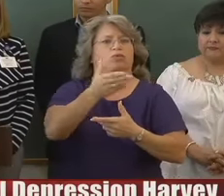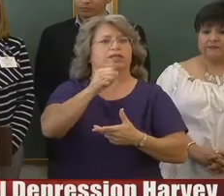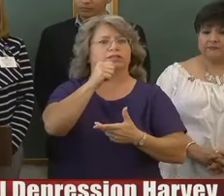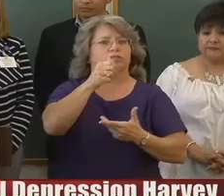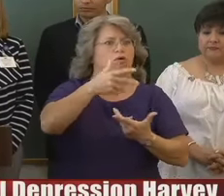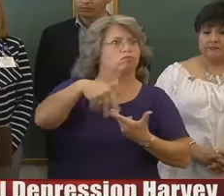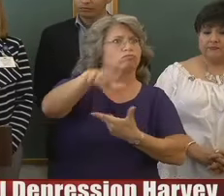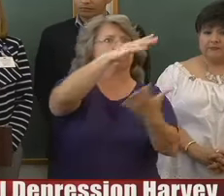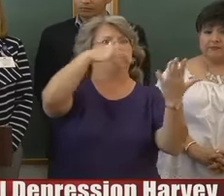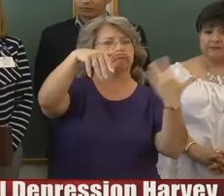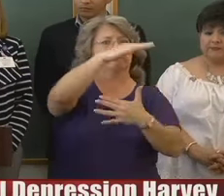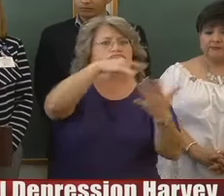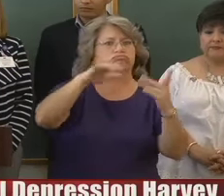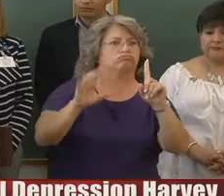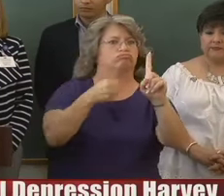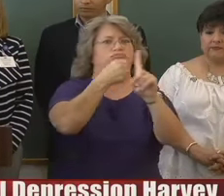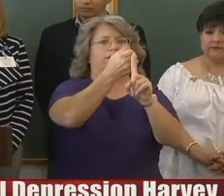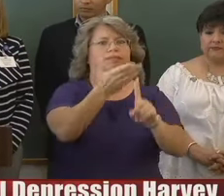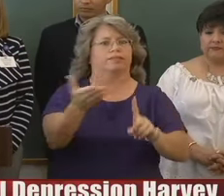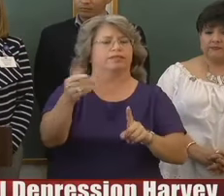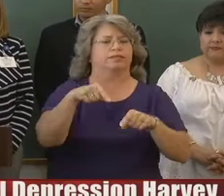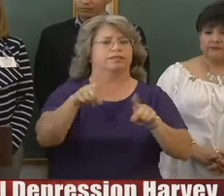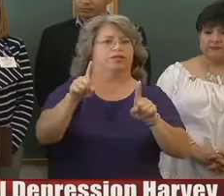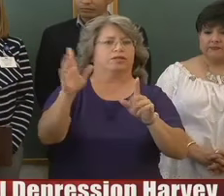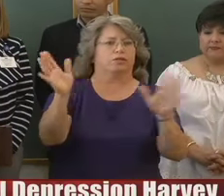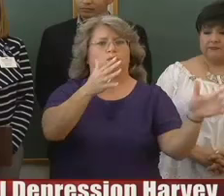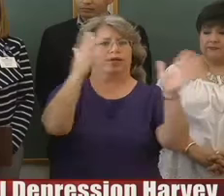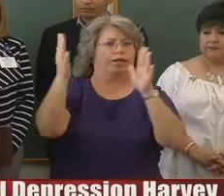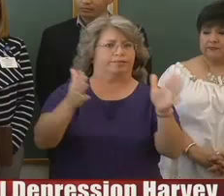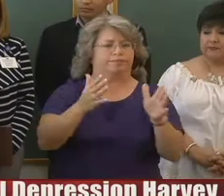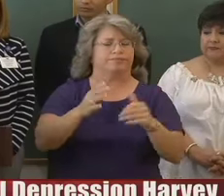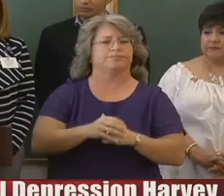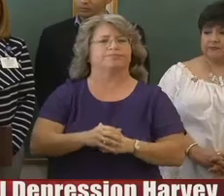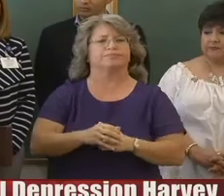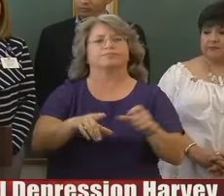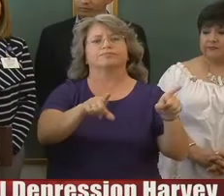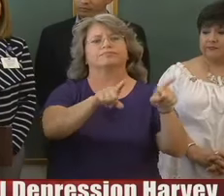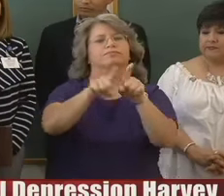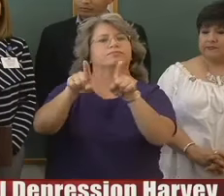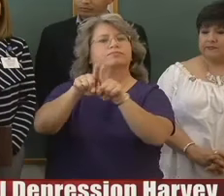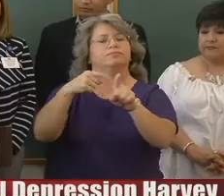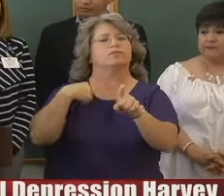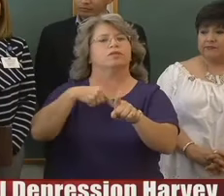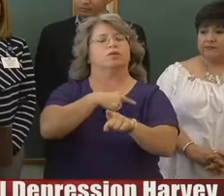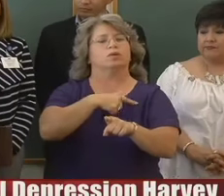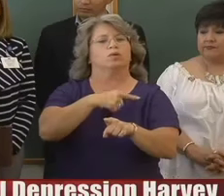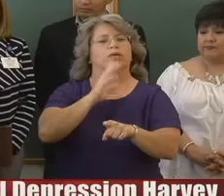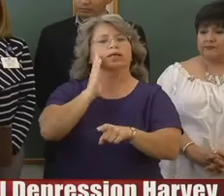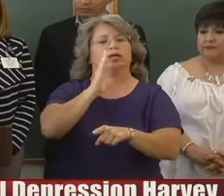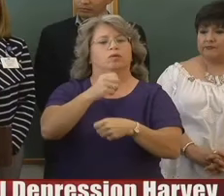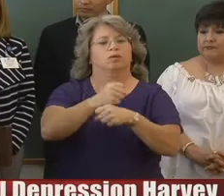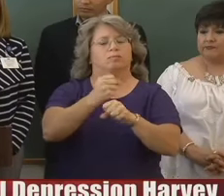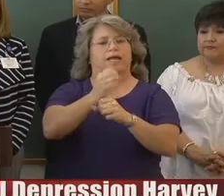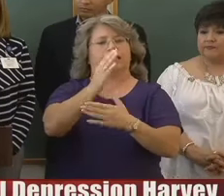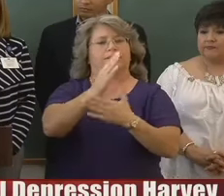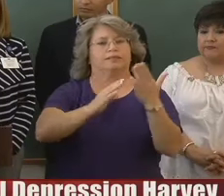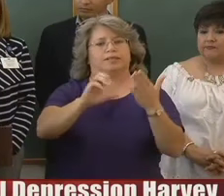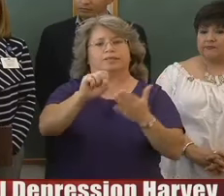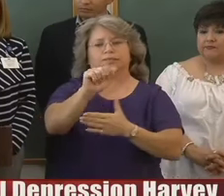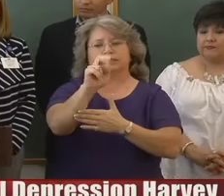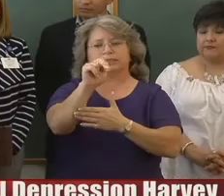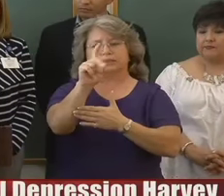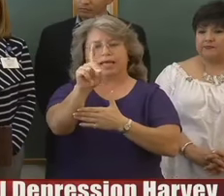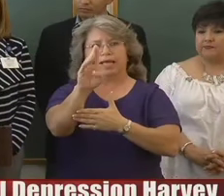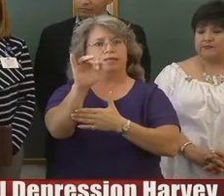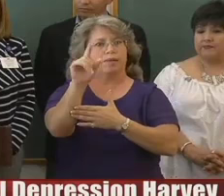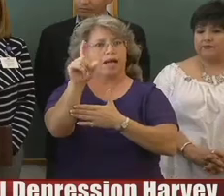flying during the high winds. Now, additionally, we are going to make some sandbags